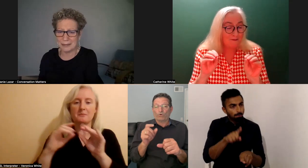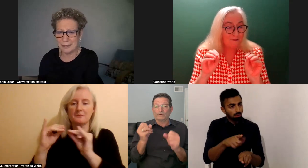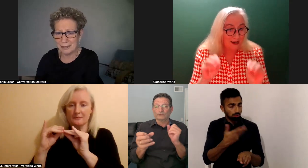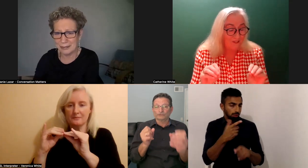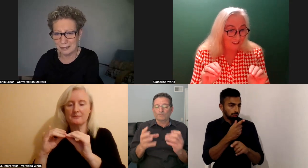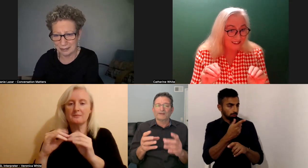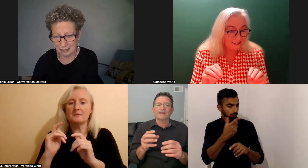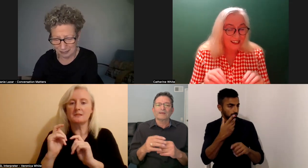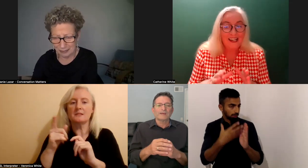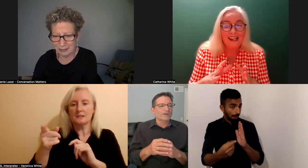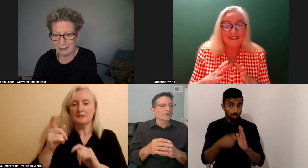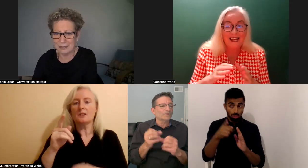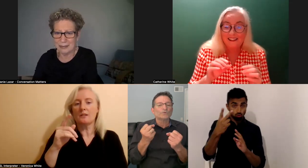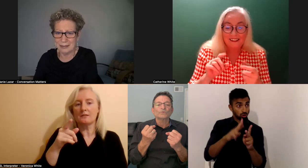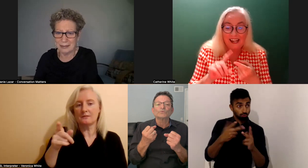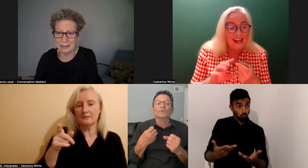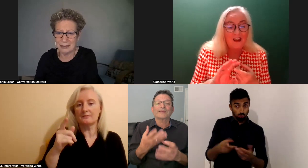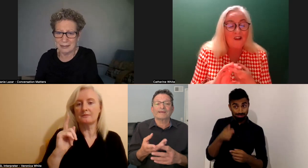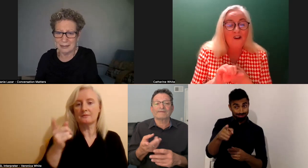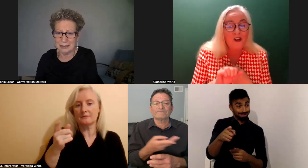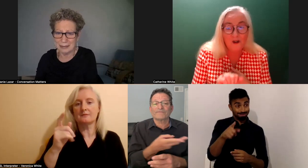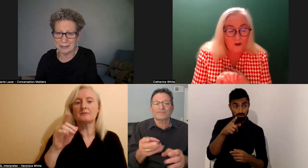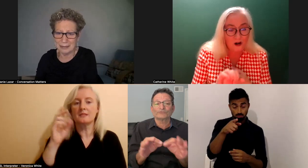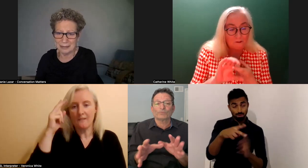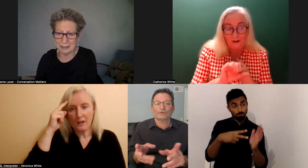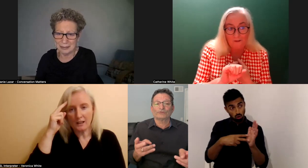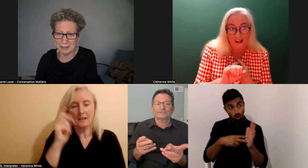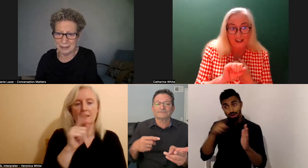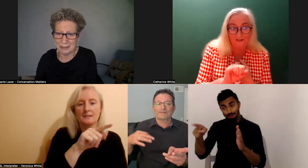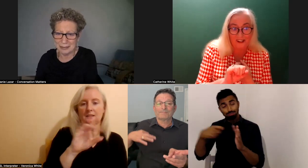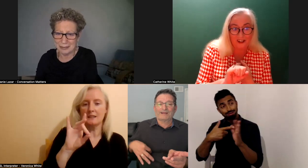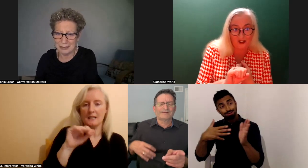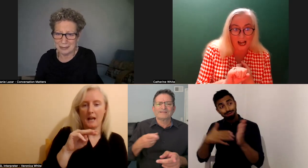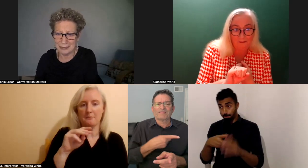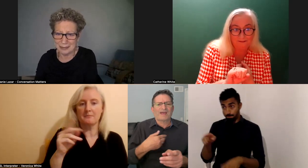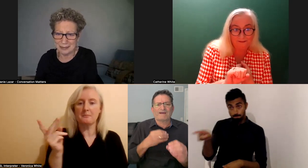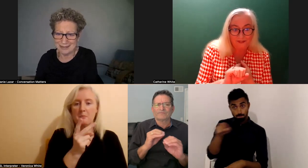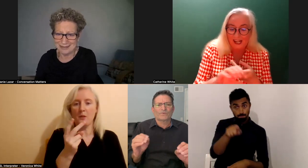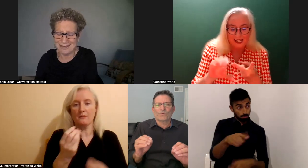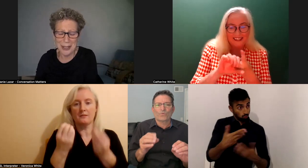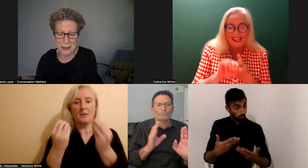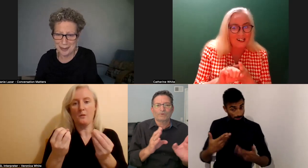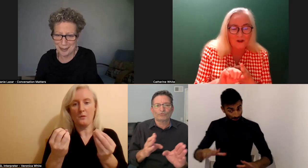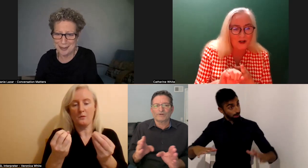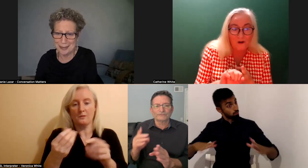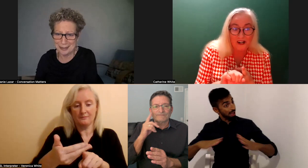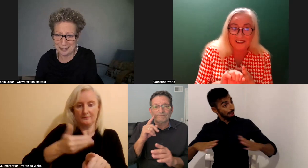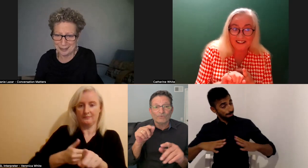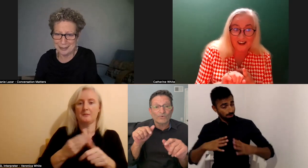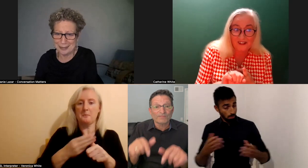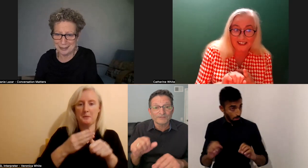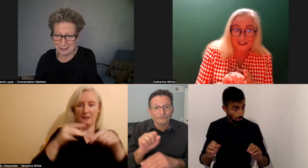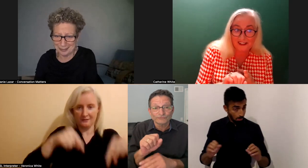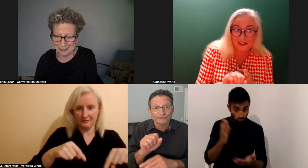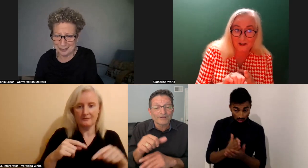Cam benefit is that they have no preparation for this job. They don't know where